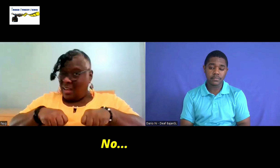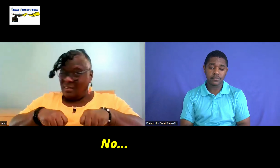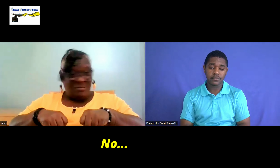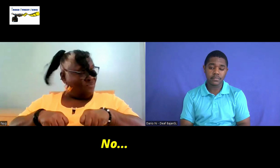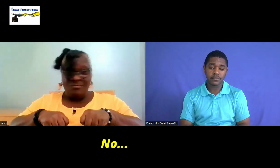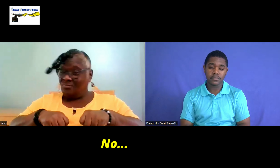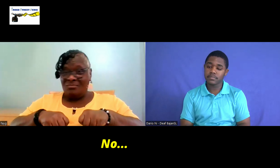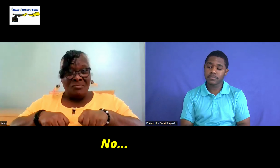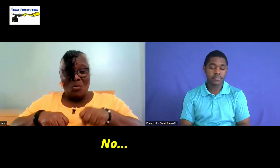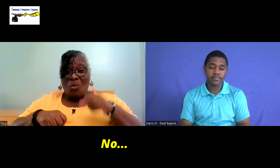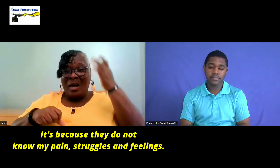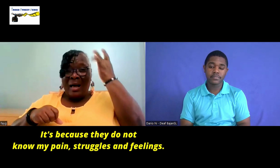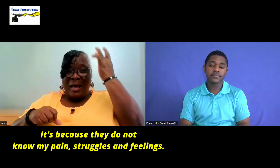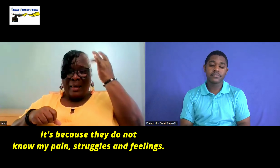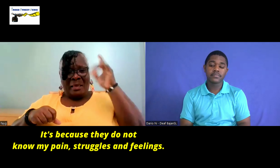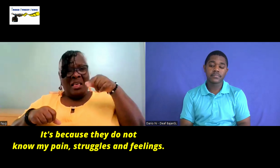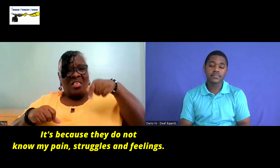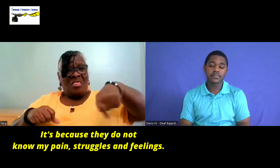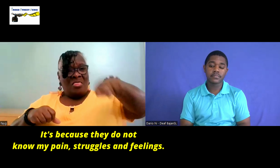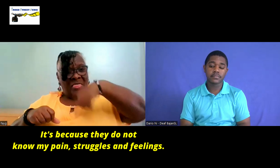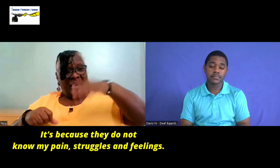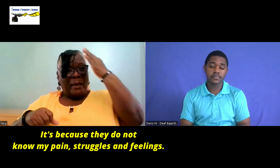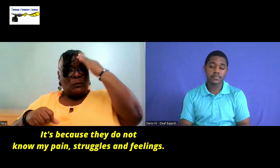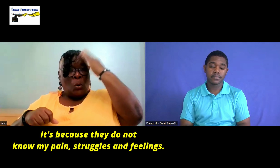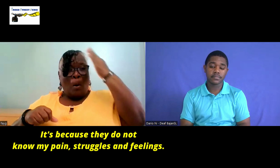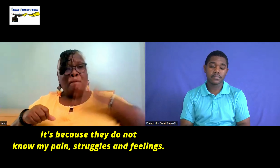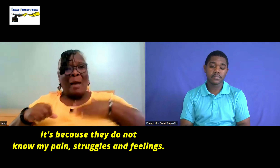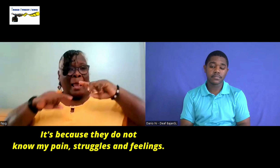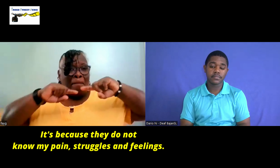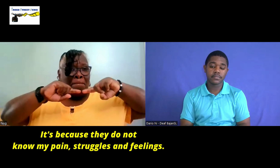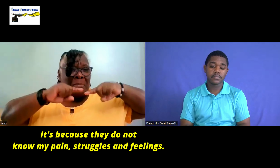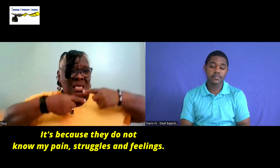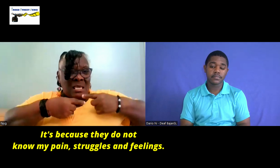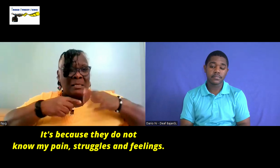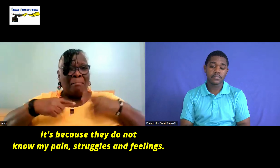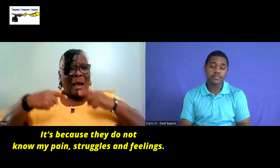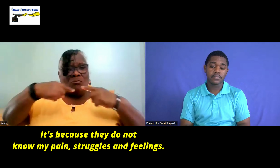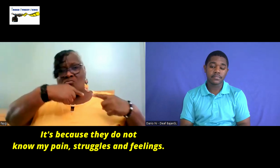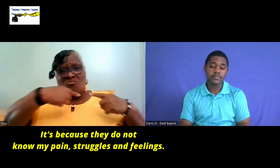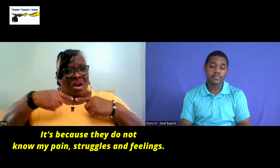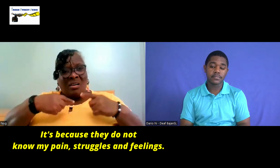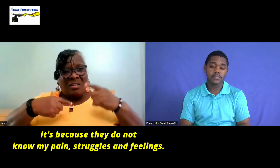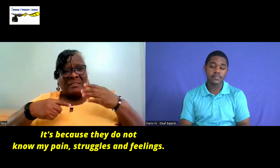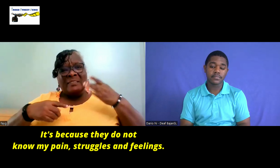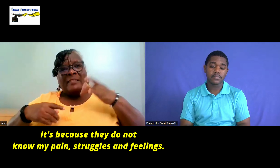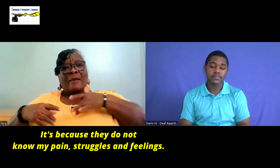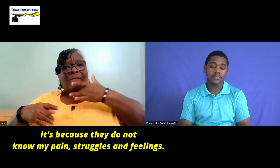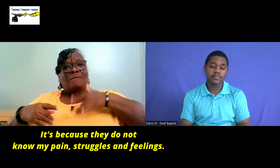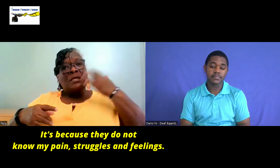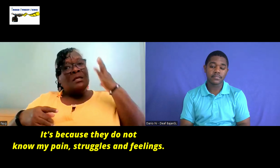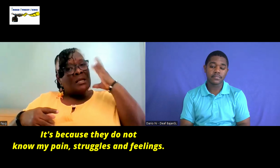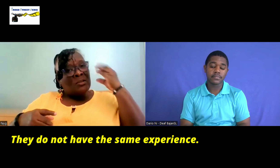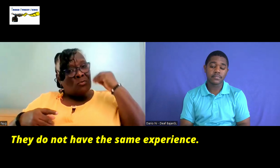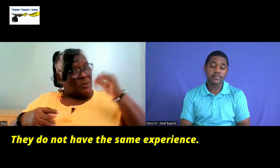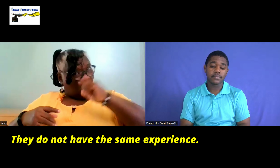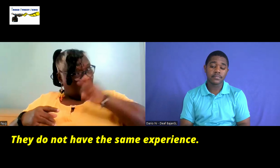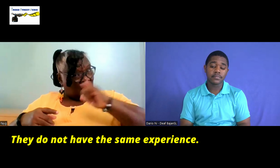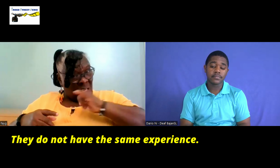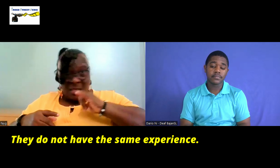No. It's because they do not know my pain, struggles, and feelings. They do not have the